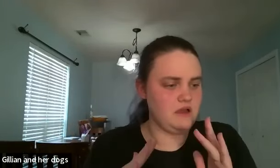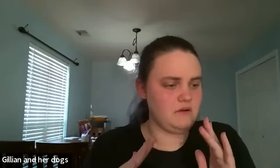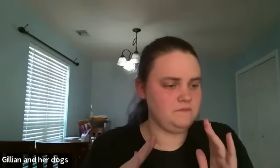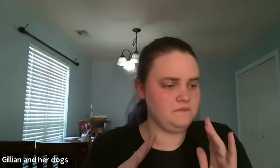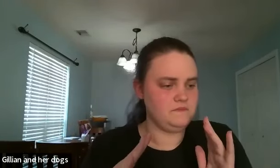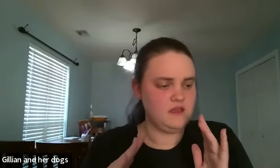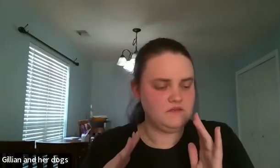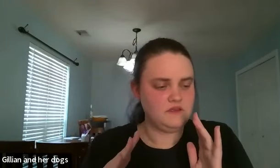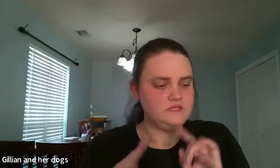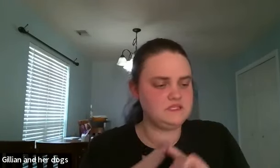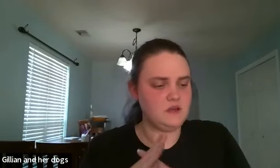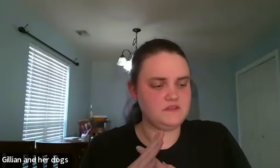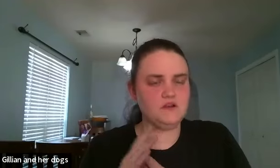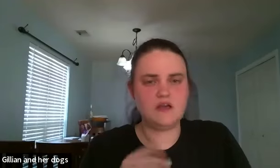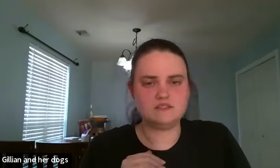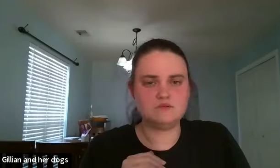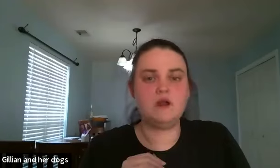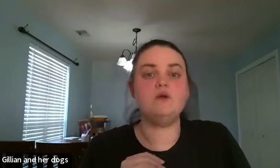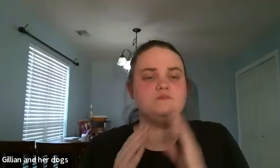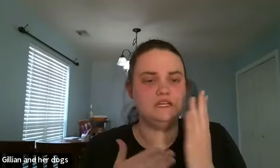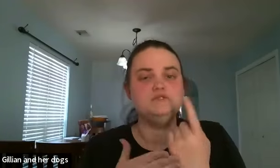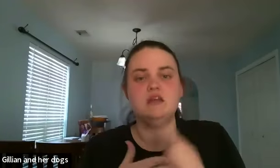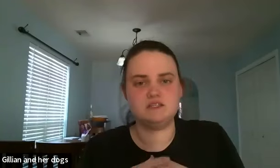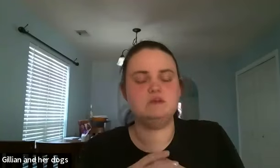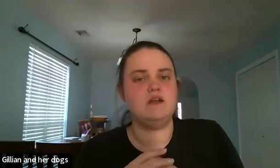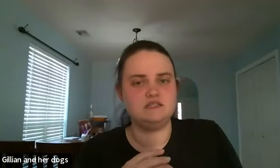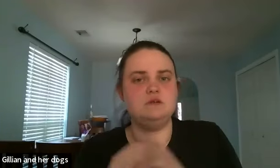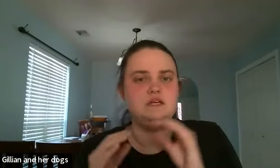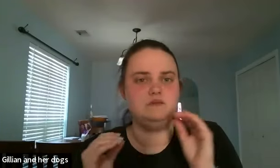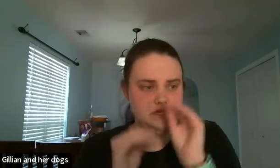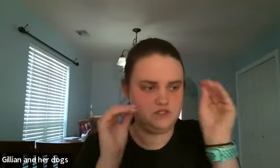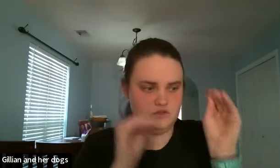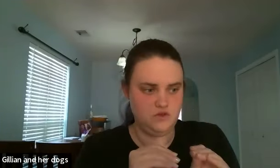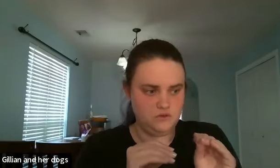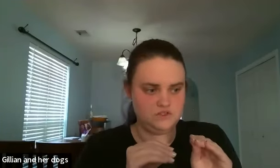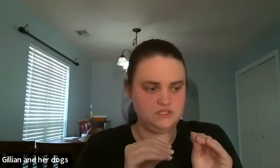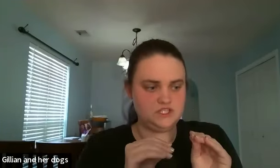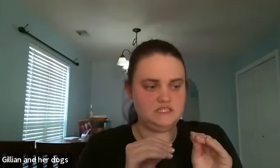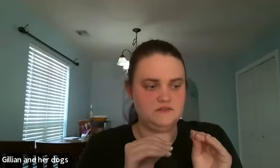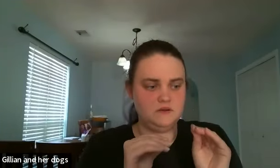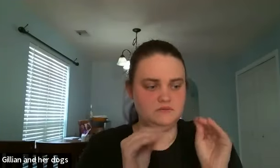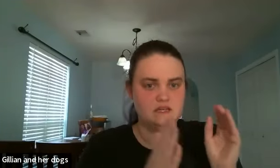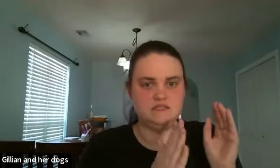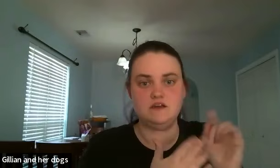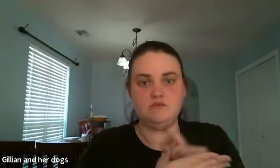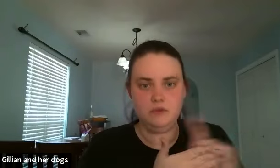about, I think we stopped. I think our last one, oh, because we didn't do next week last week. We didn't do those. So we just did the signs of self